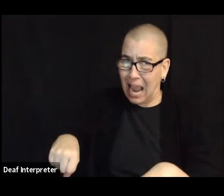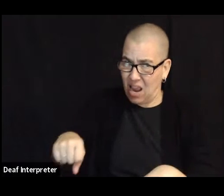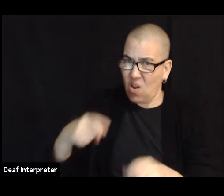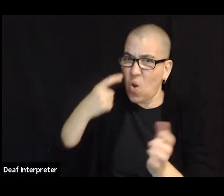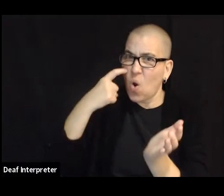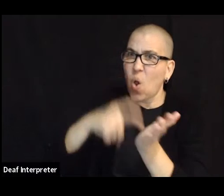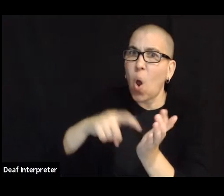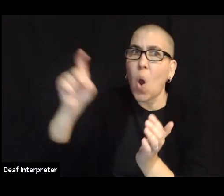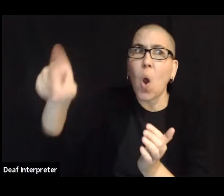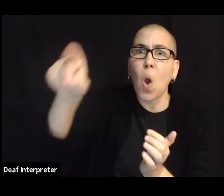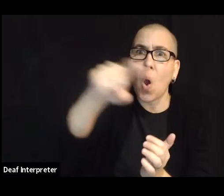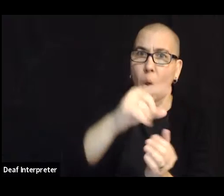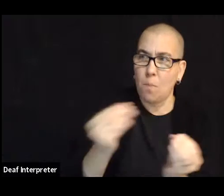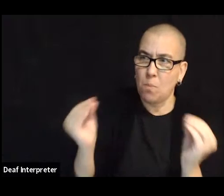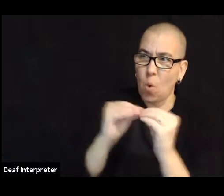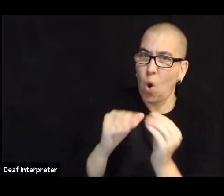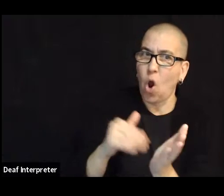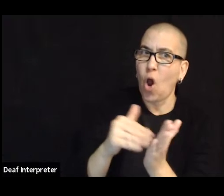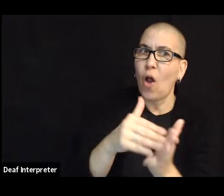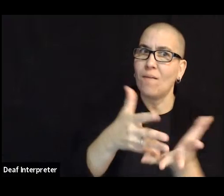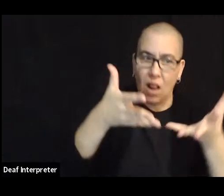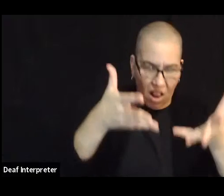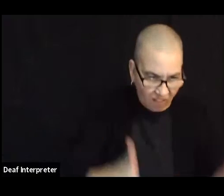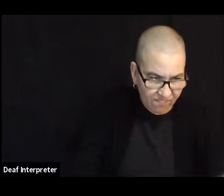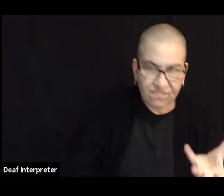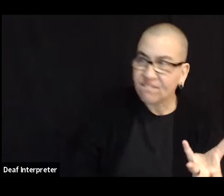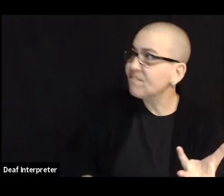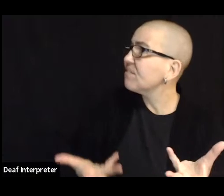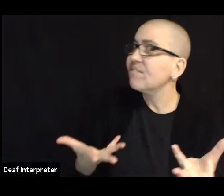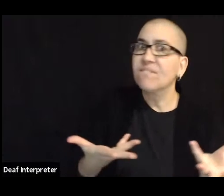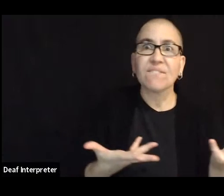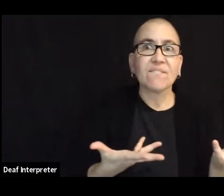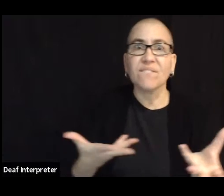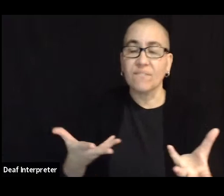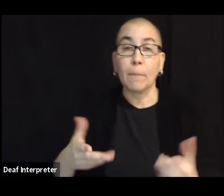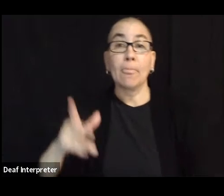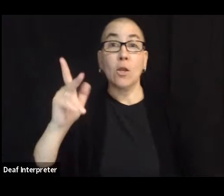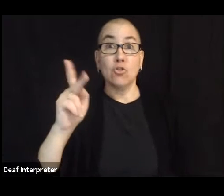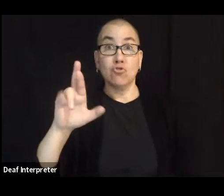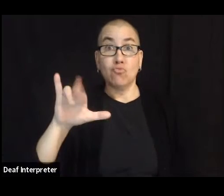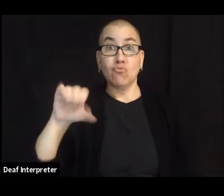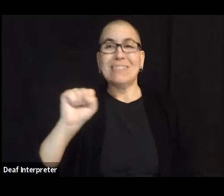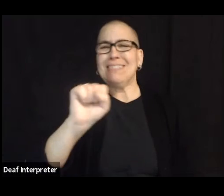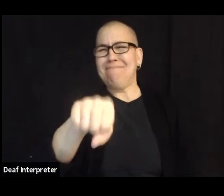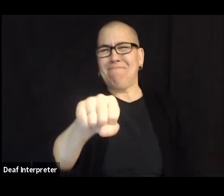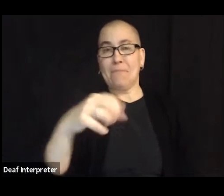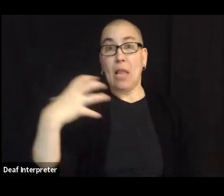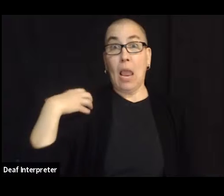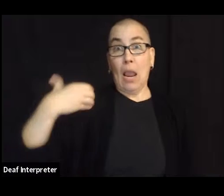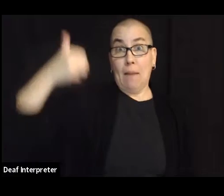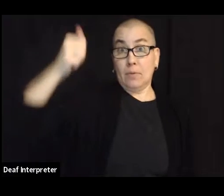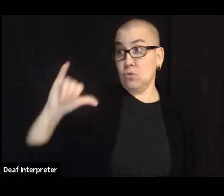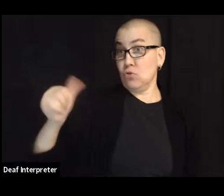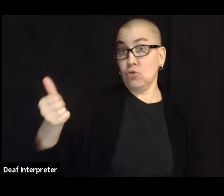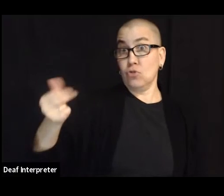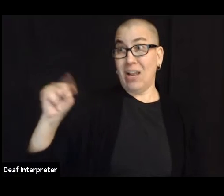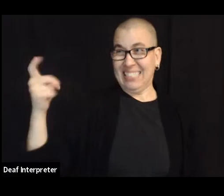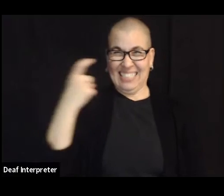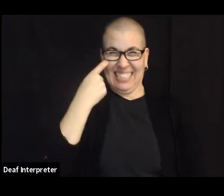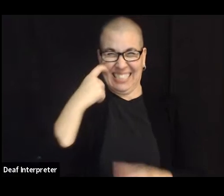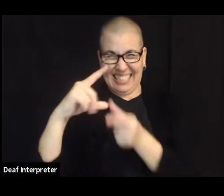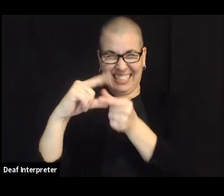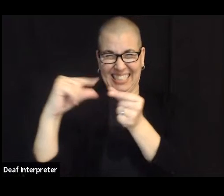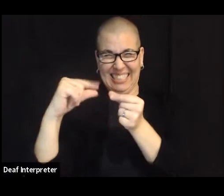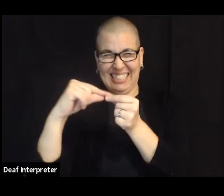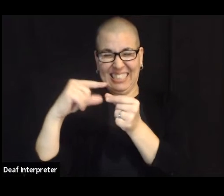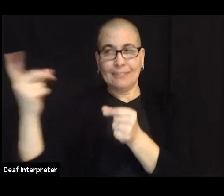I know the commissioner had some conversations with our healthcare partners today, and so, Commissioner, I don't know if you want to comment, but we have talked to them about the